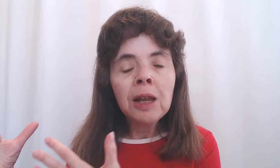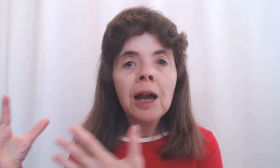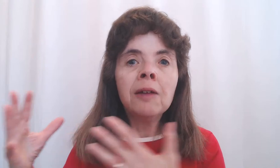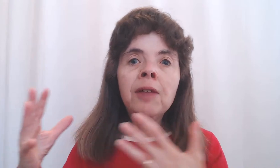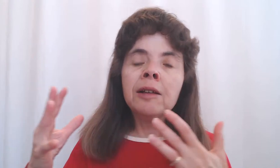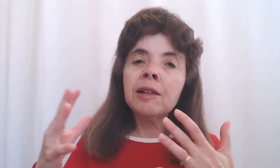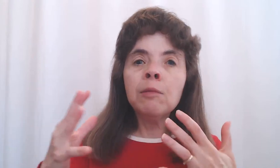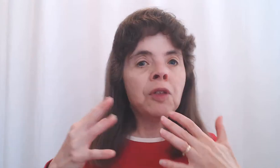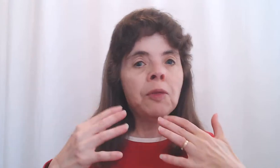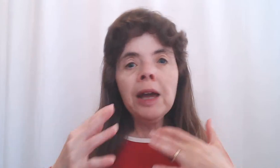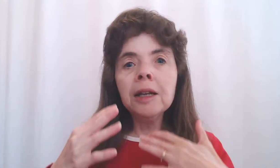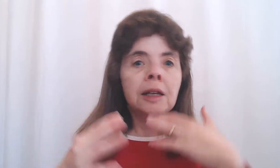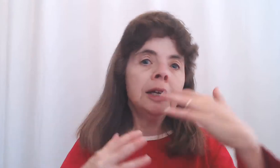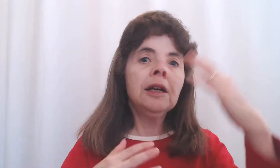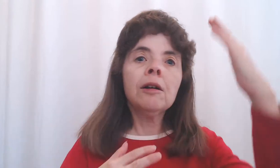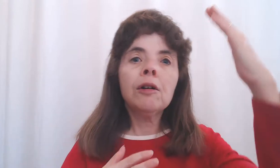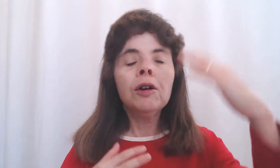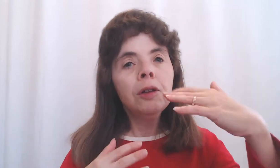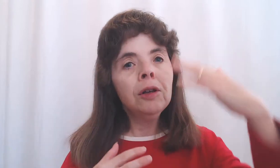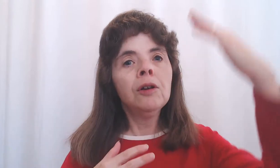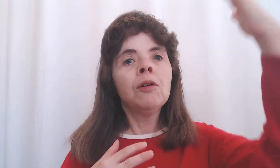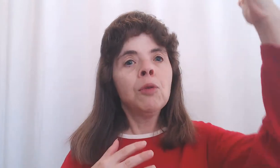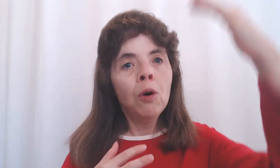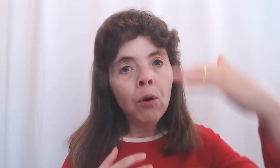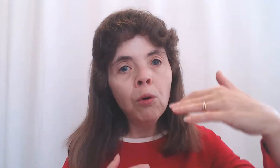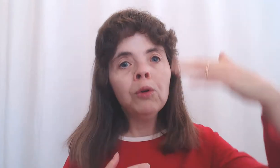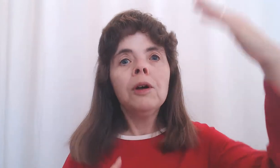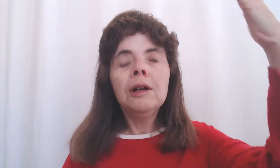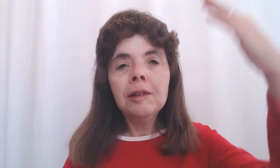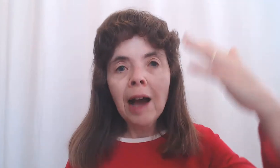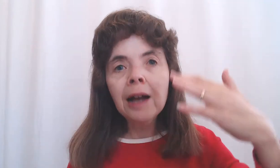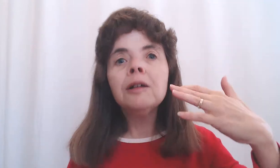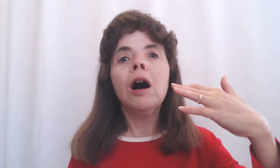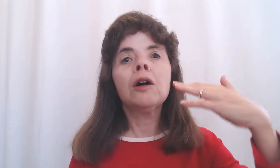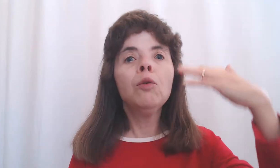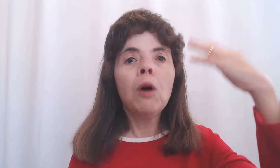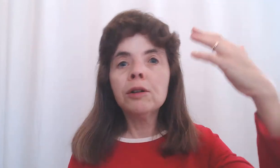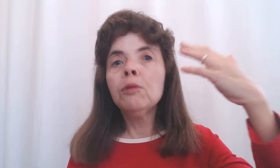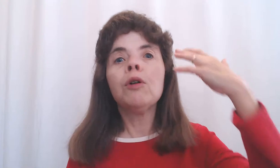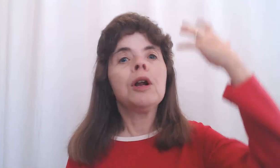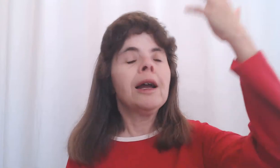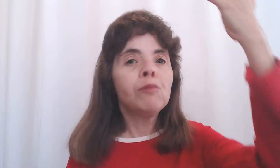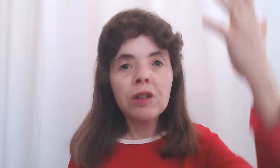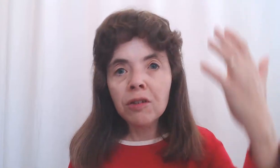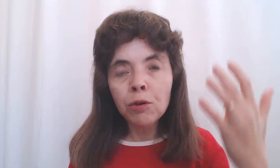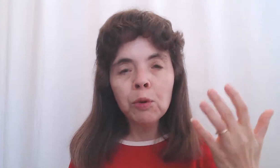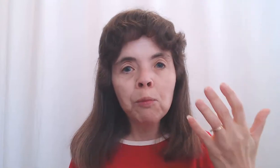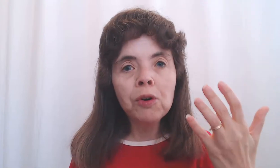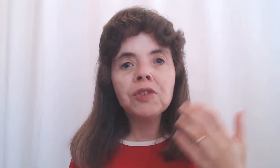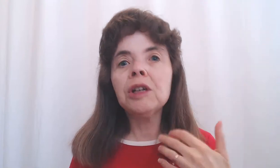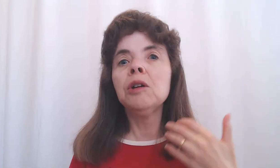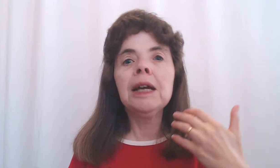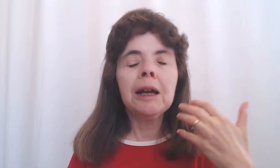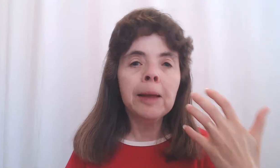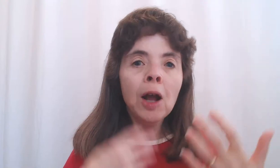And then it seems that they didn't hear, you know, the whole dialogue. Who are you, Lord? I am Jesus, whom you're persecuting. And then